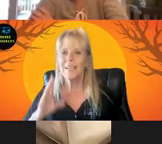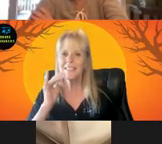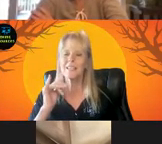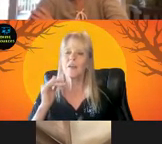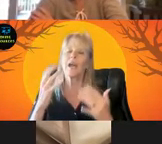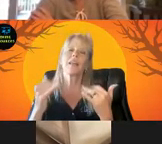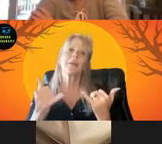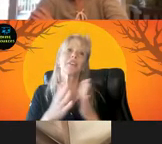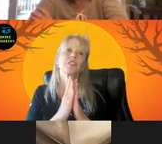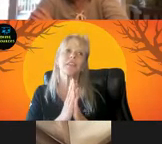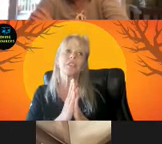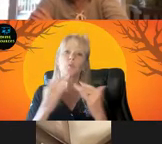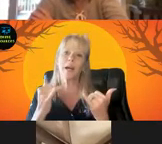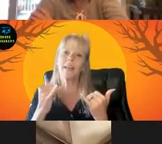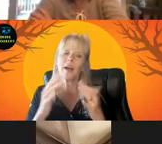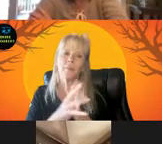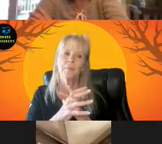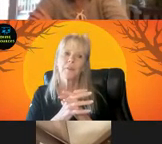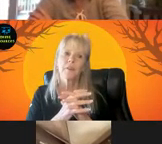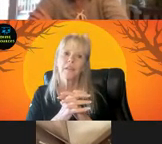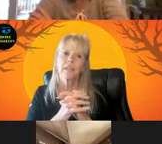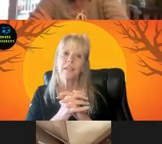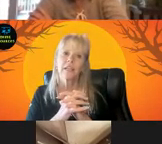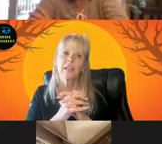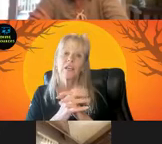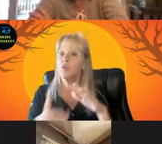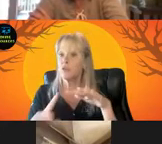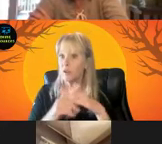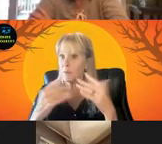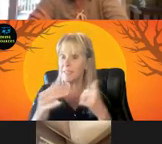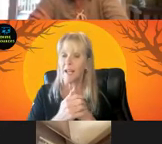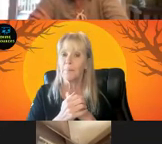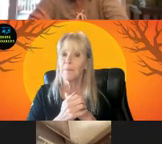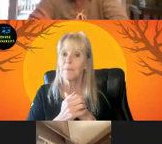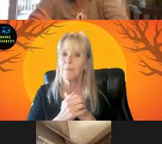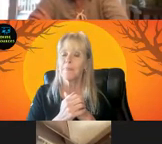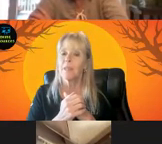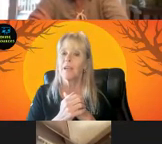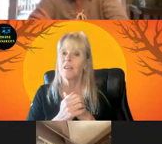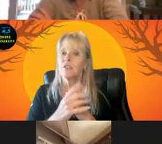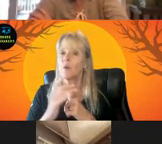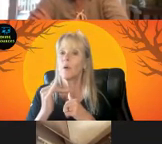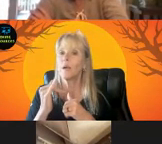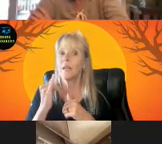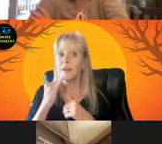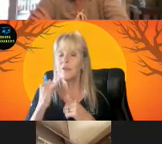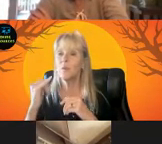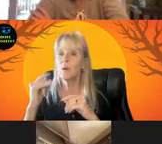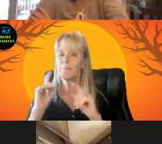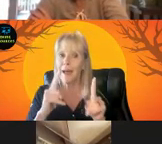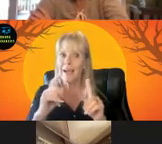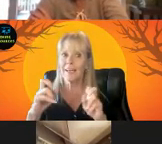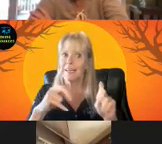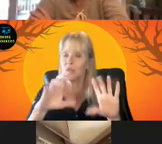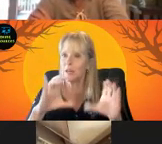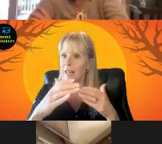So what is it? Okay, let me ask you this right now. You showed up today. So if you